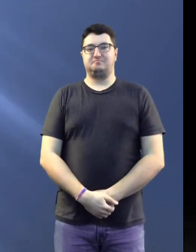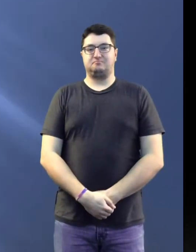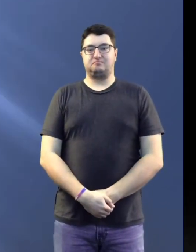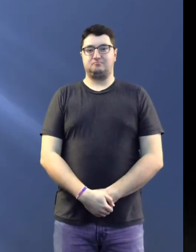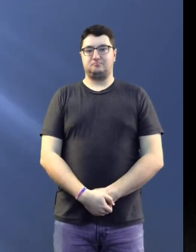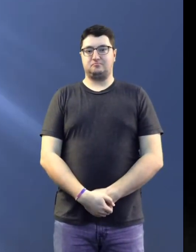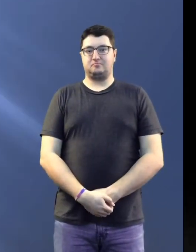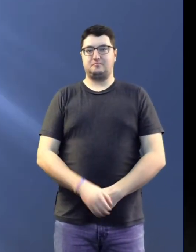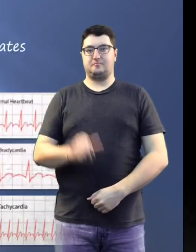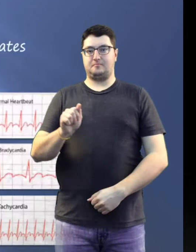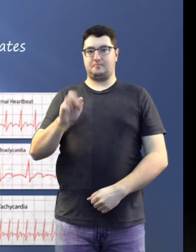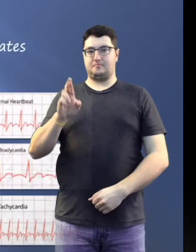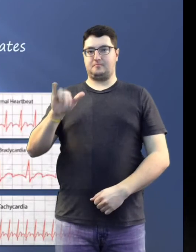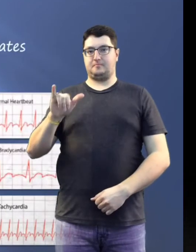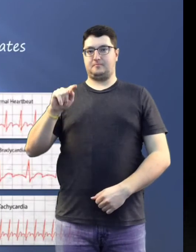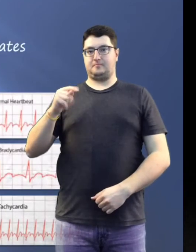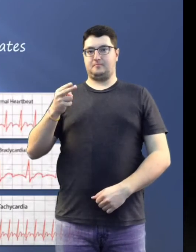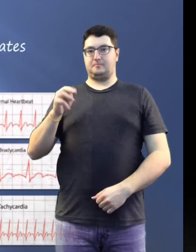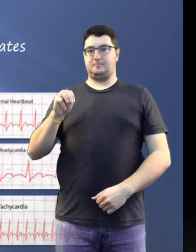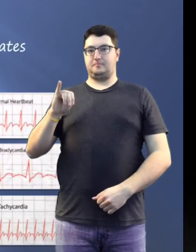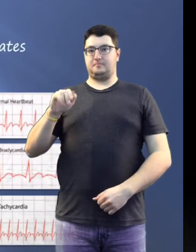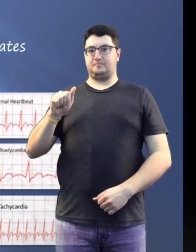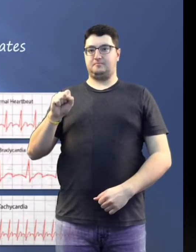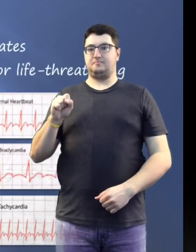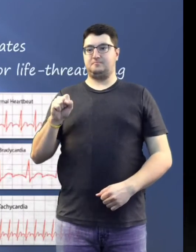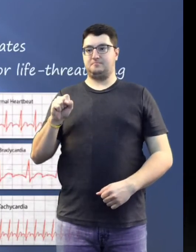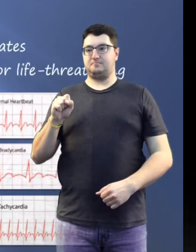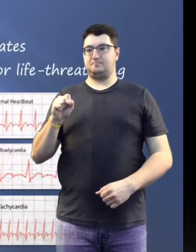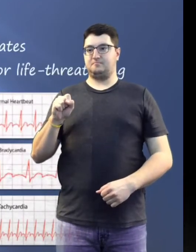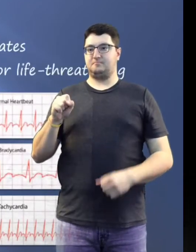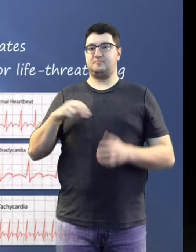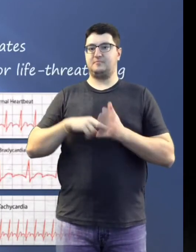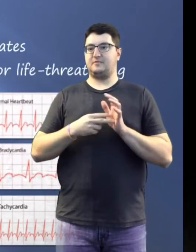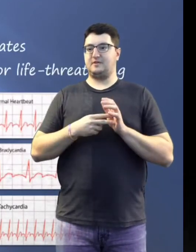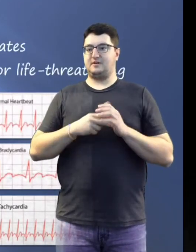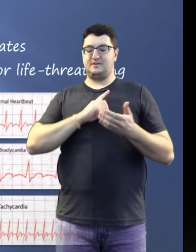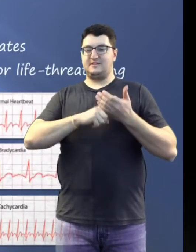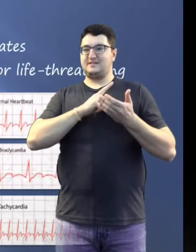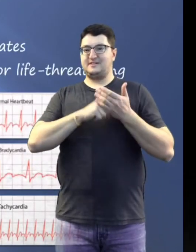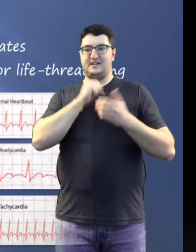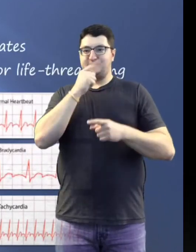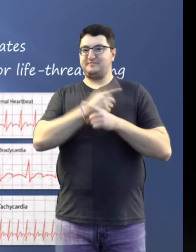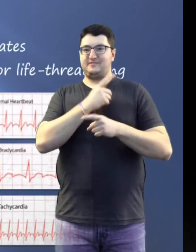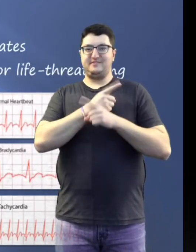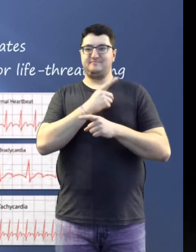Arrhythmias are abnormal heart rates. They may be completely harmless or life-threatening.